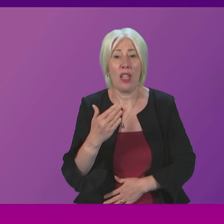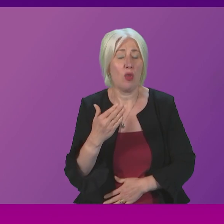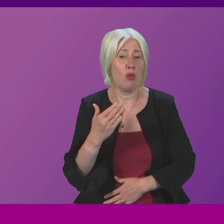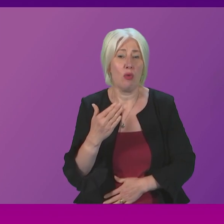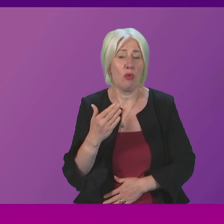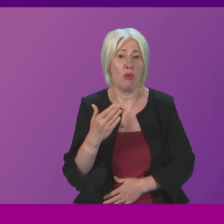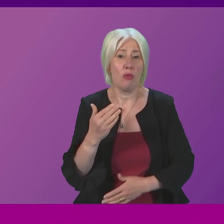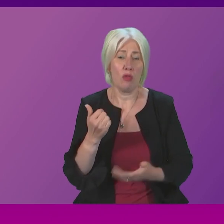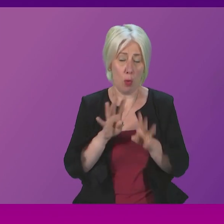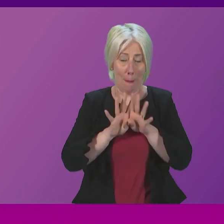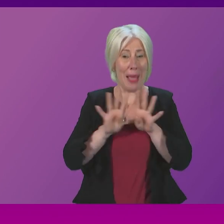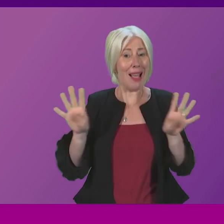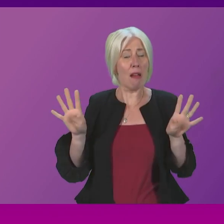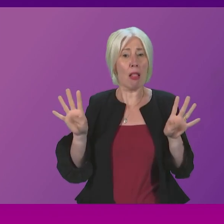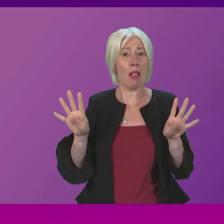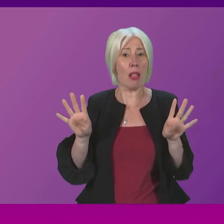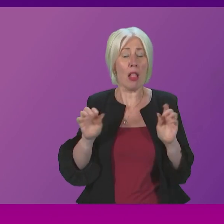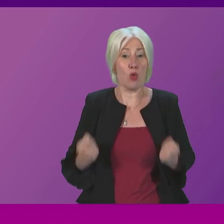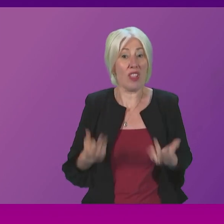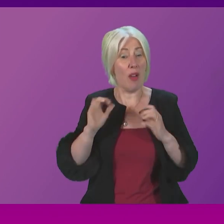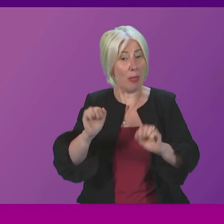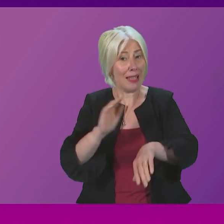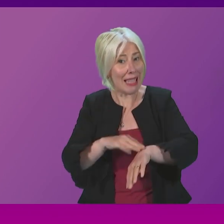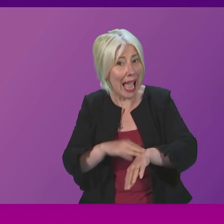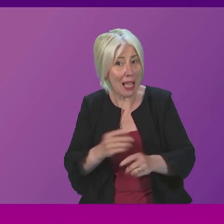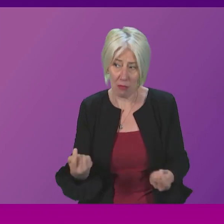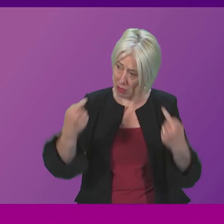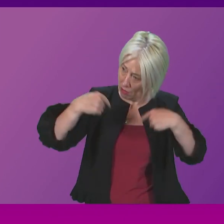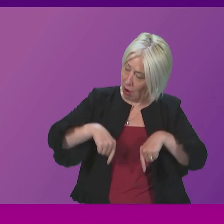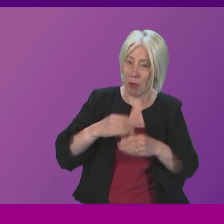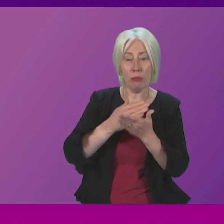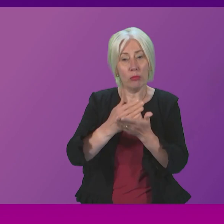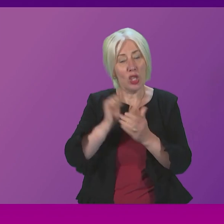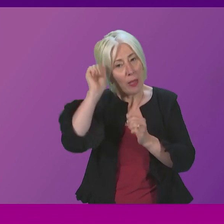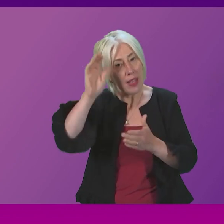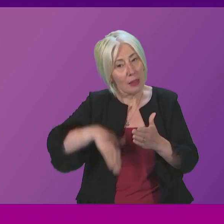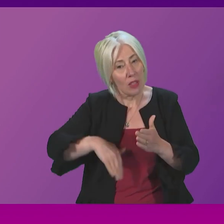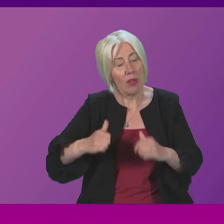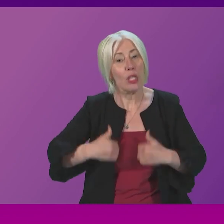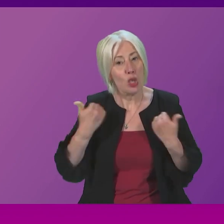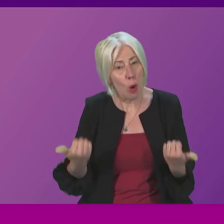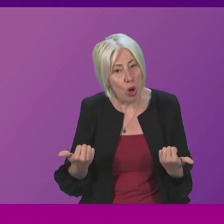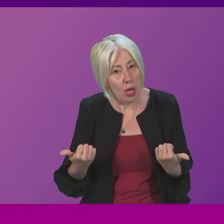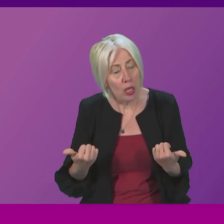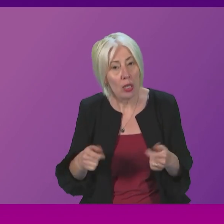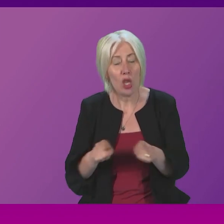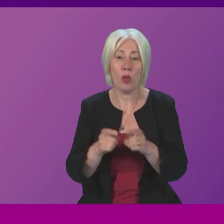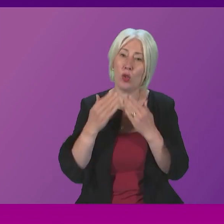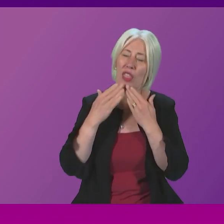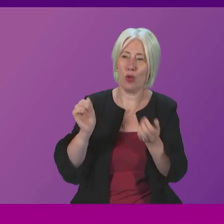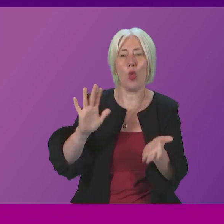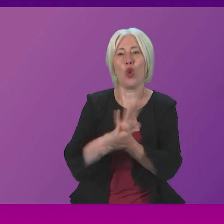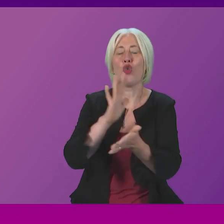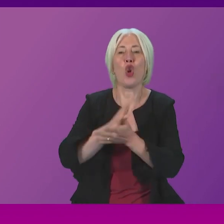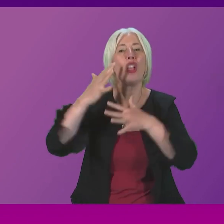fabulous panelists who gave of their time and shared their experiences with you this morning, to thank the Joyous Choir,